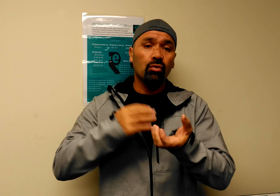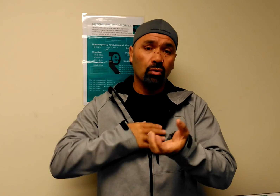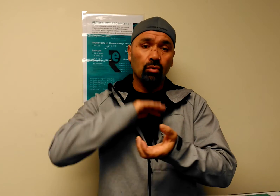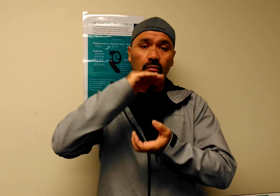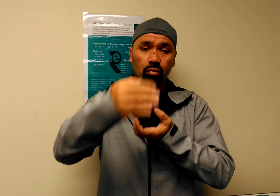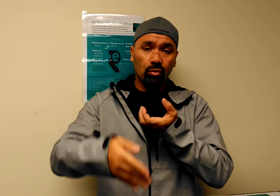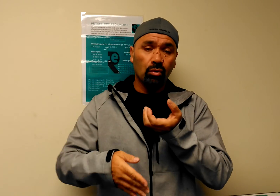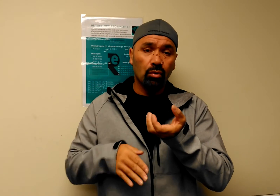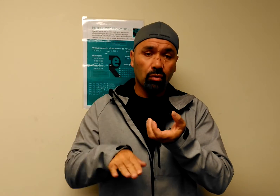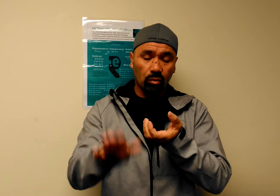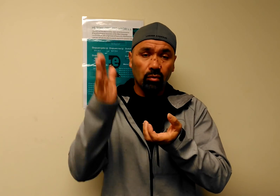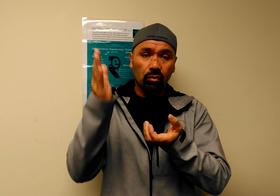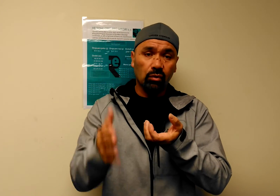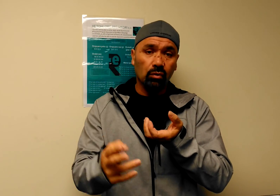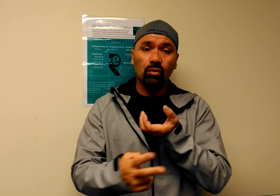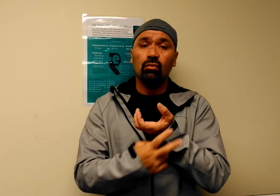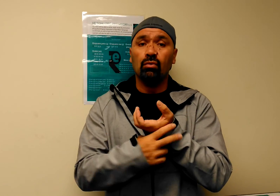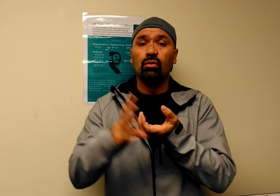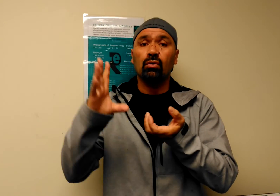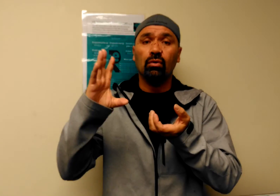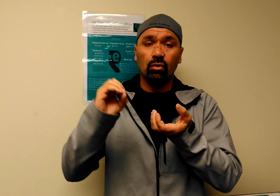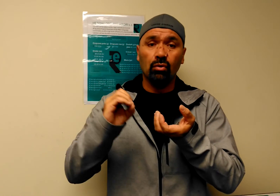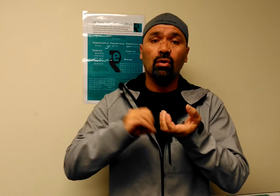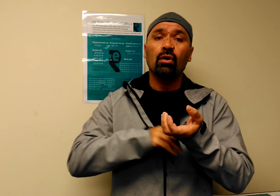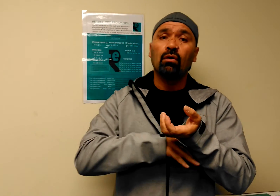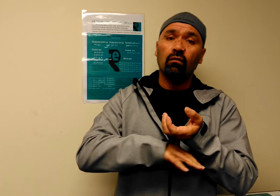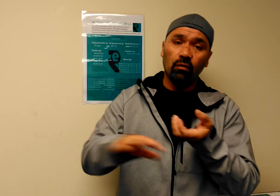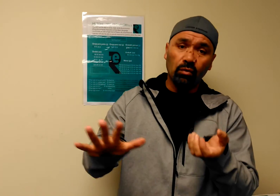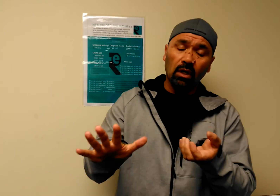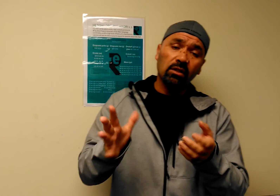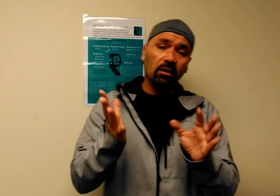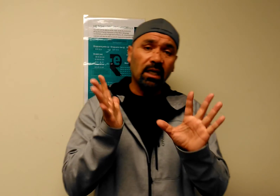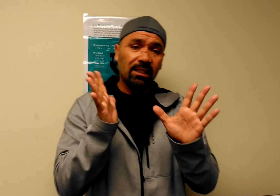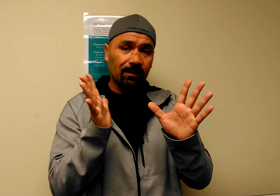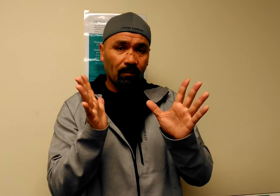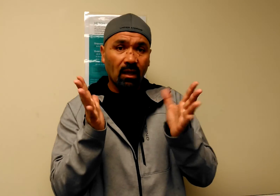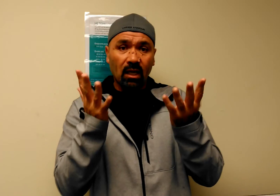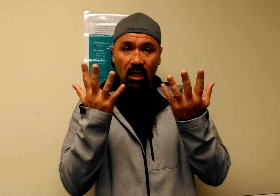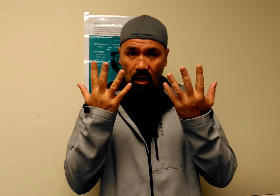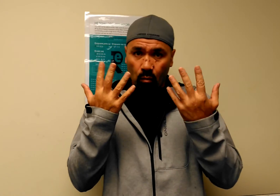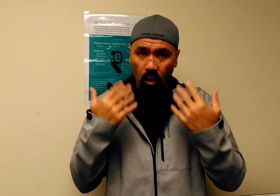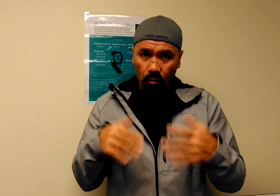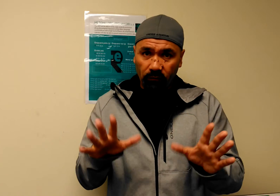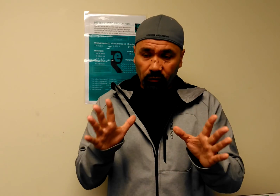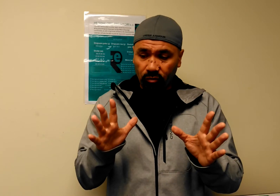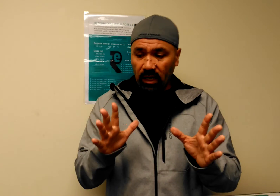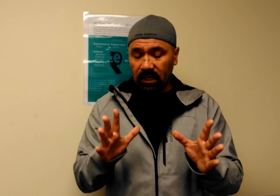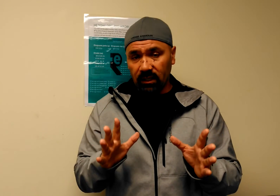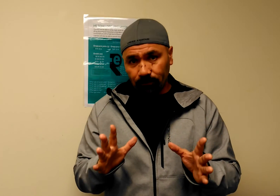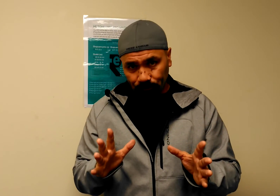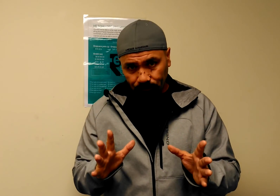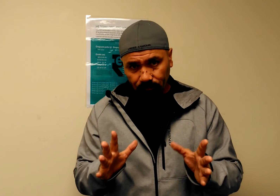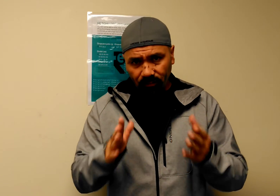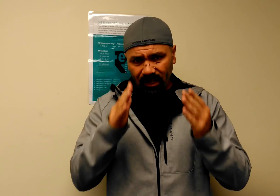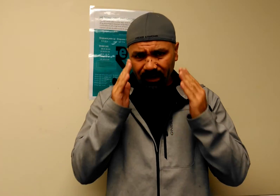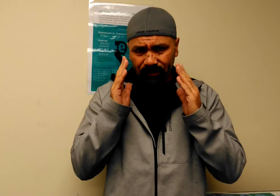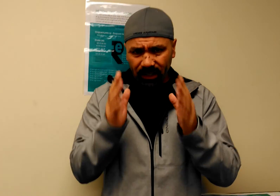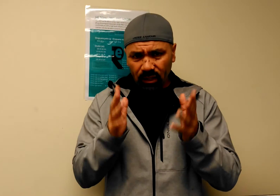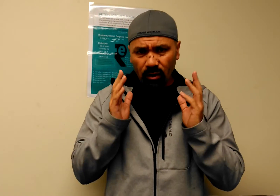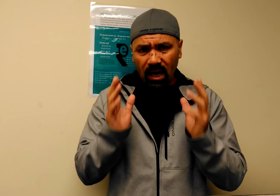nu pu ru tu wu ngu fu. So that's what we've created. Te Reo